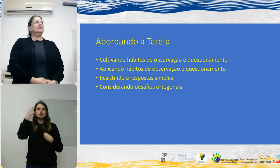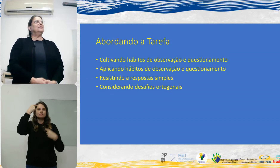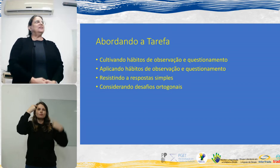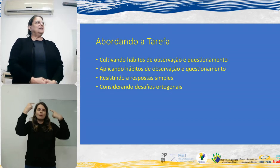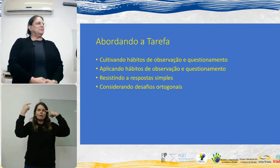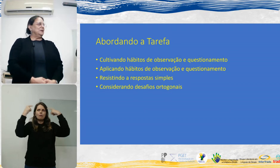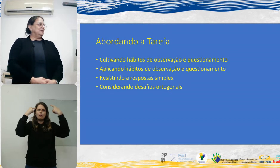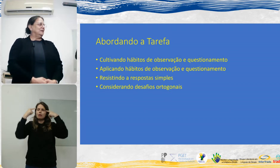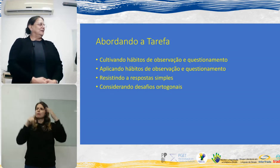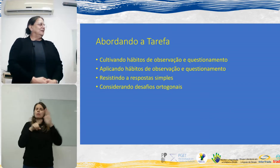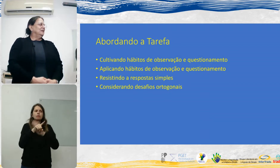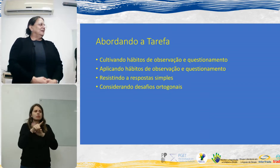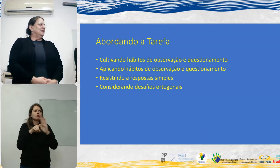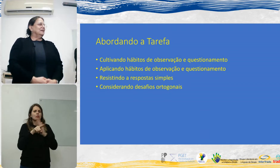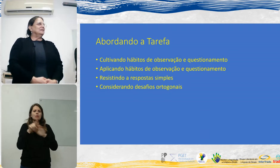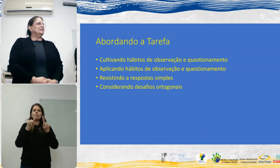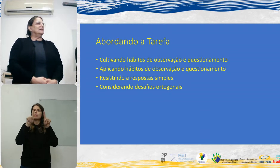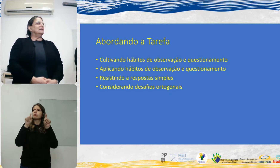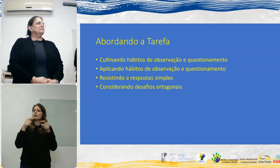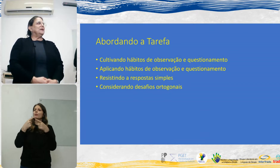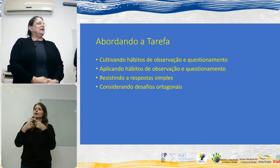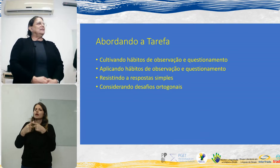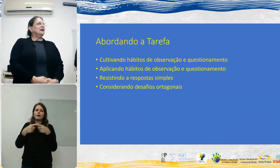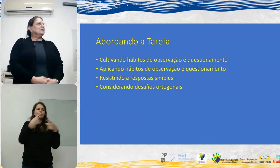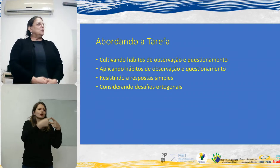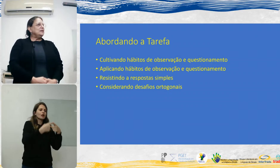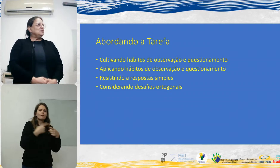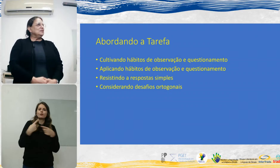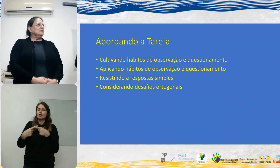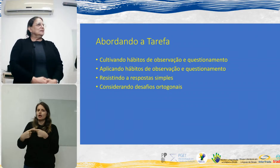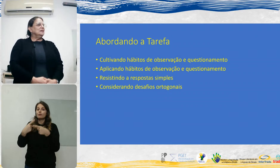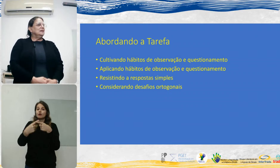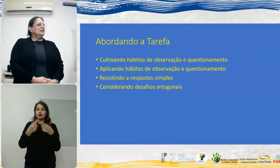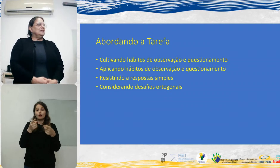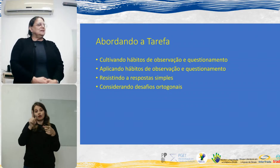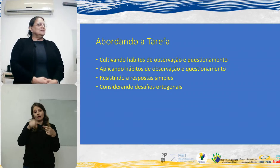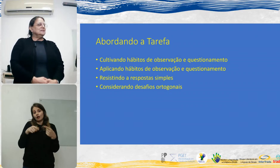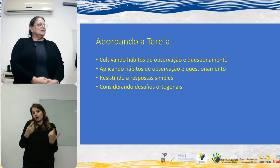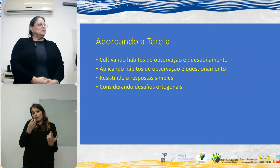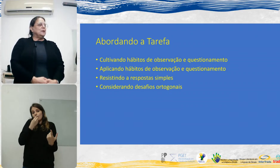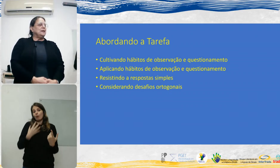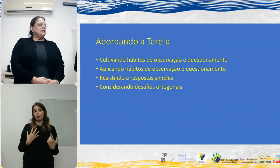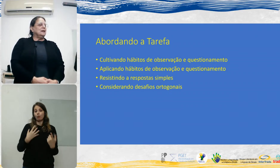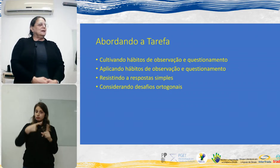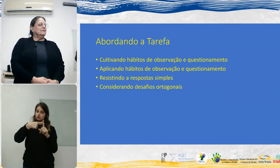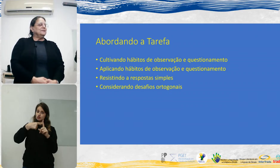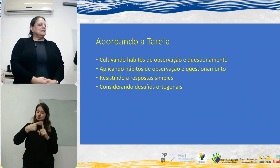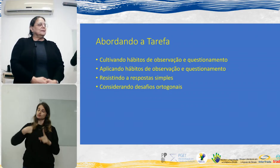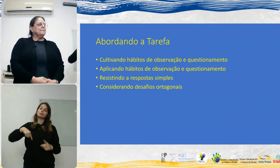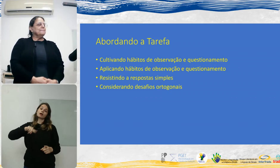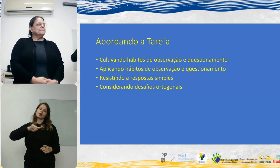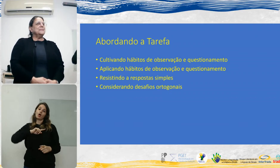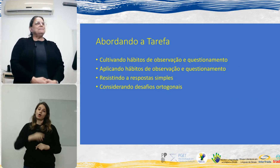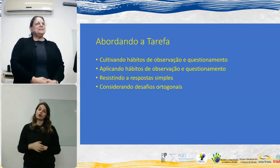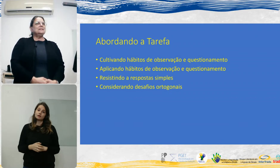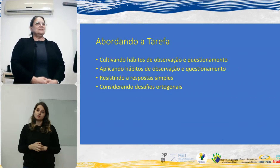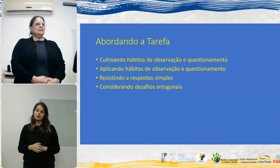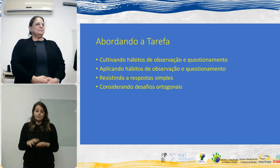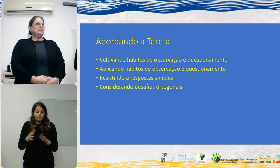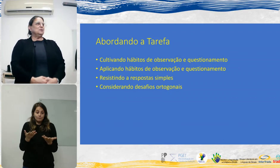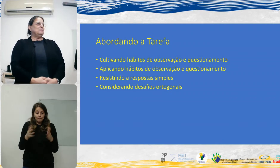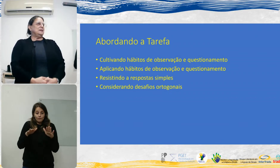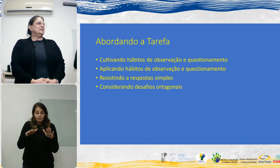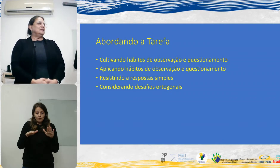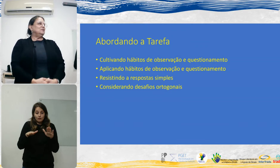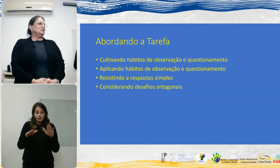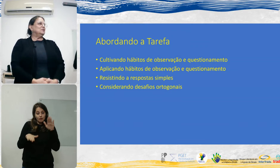way, not that way? And that question is a way of saying, maybe this is